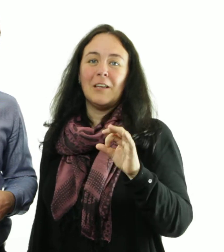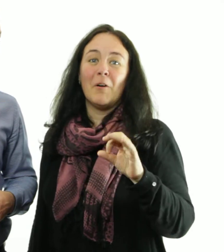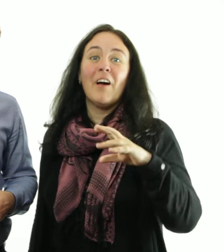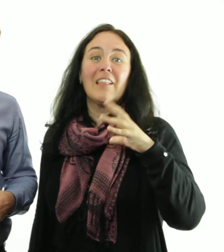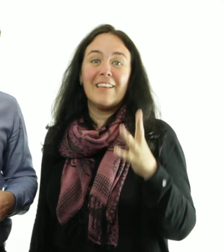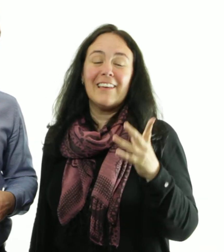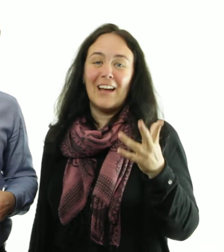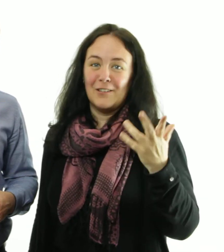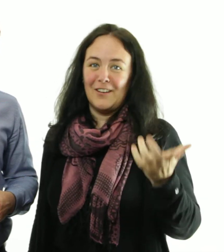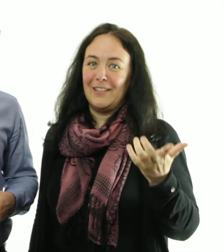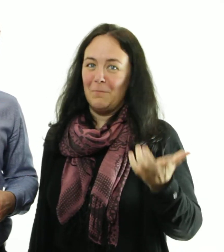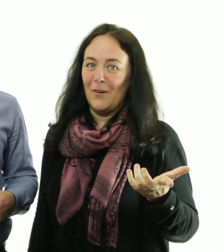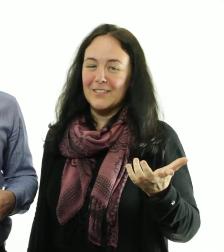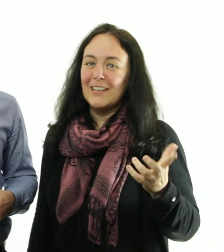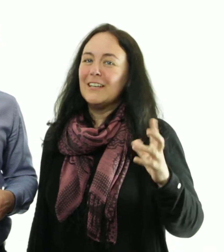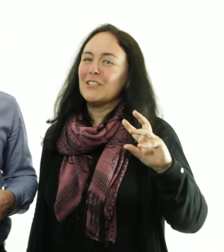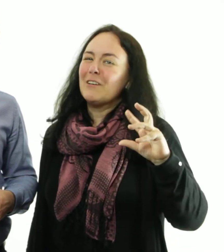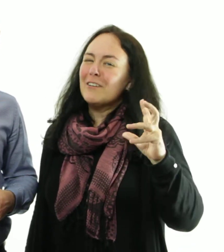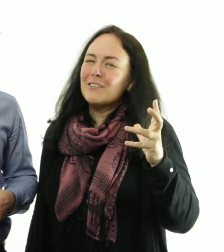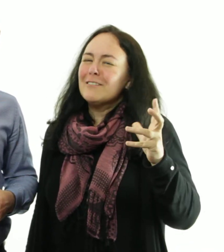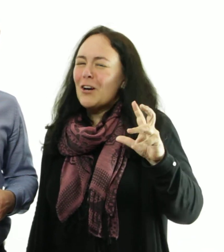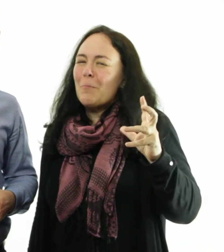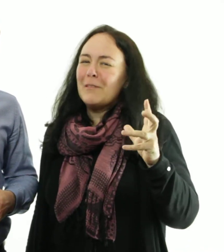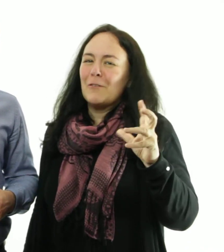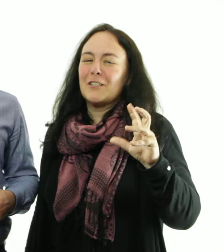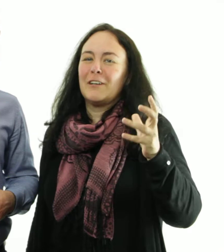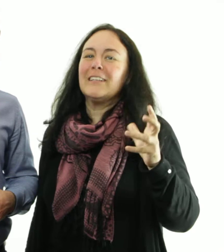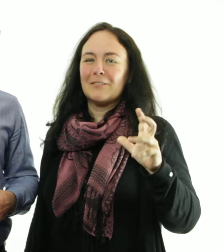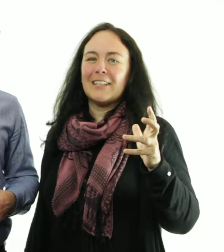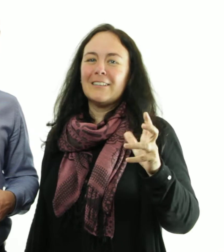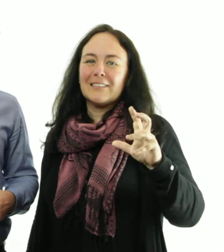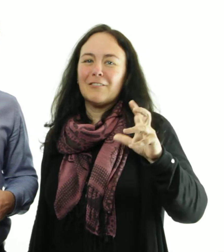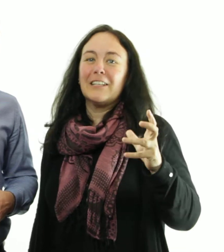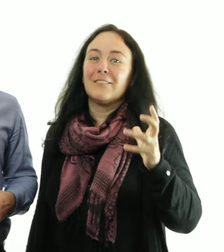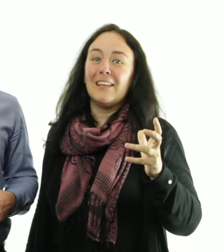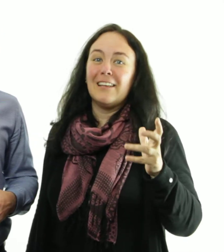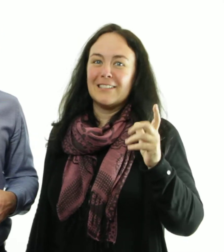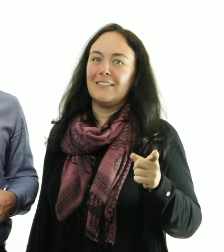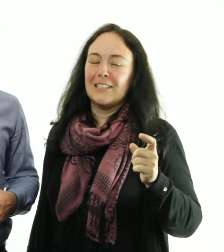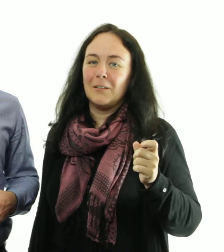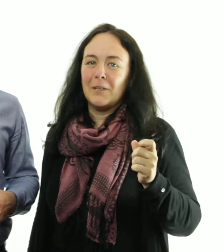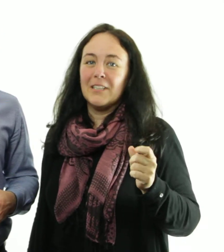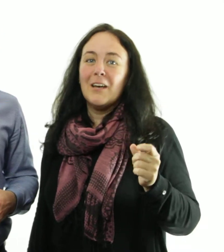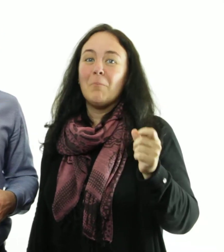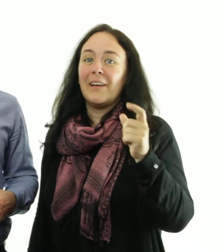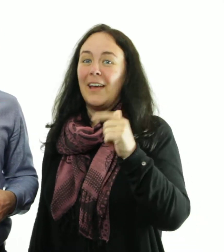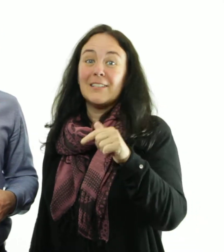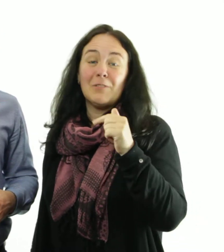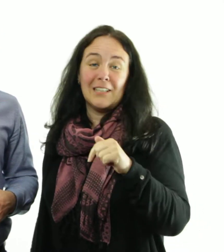of thinking outside the box. So we're going to sharpen those creative skills and creative thinking skills a little bit by guest